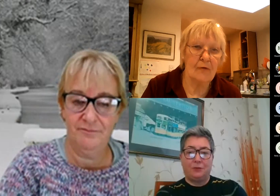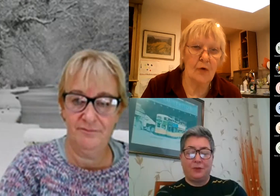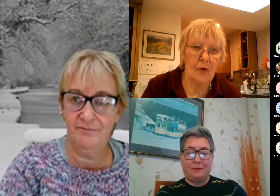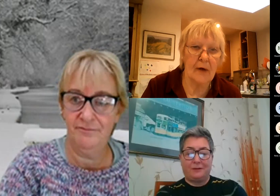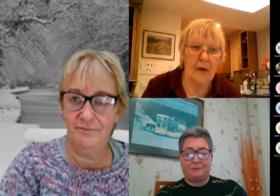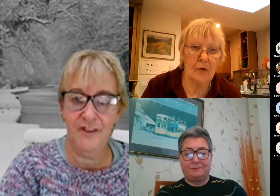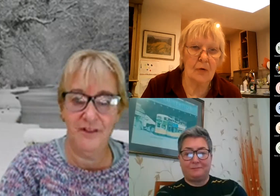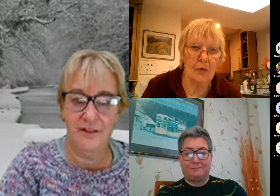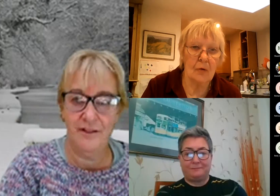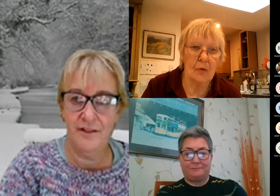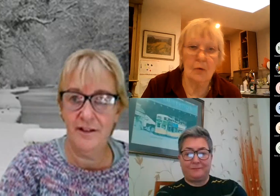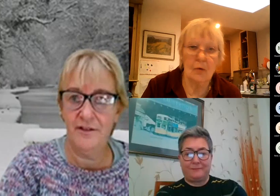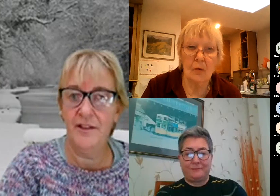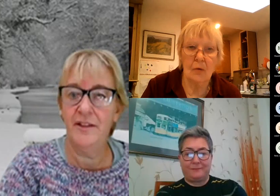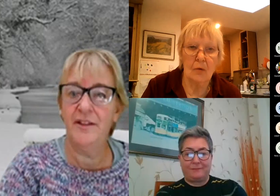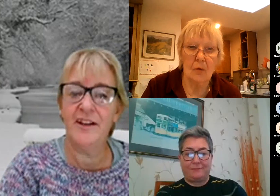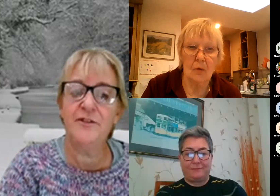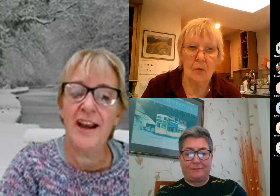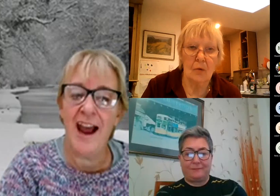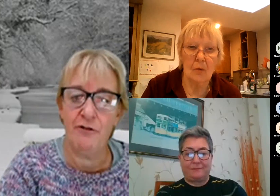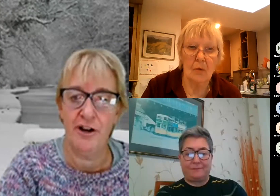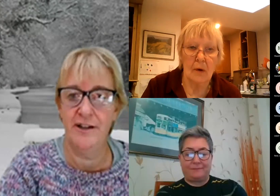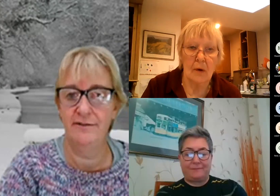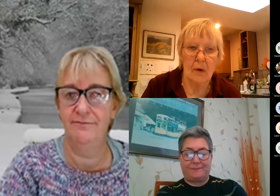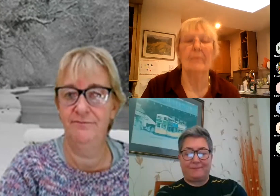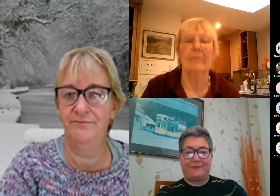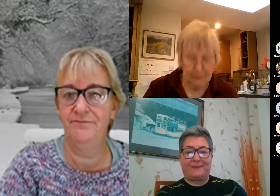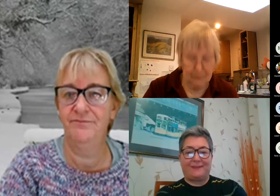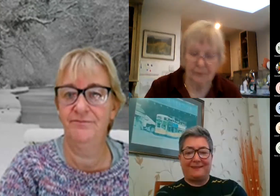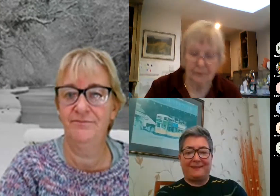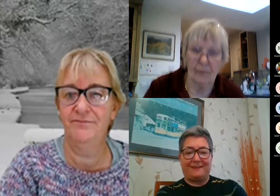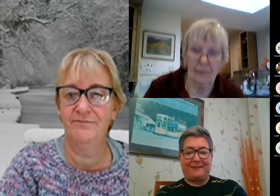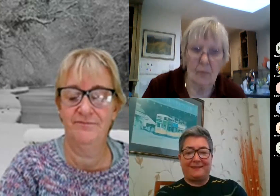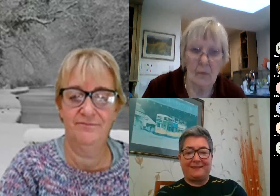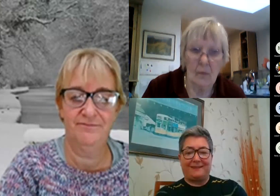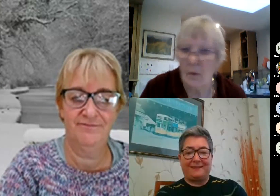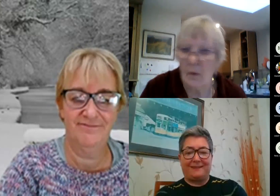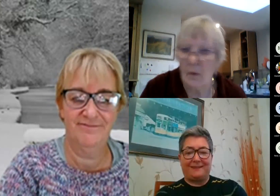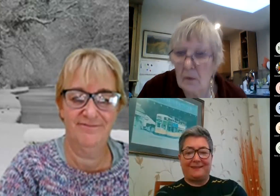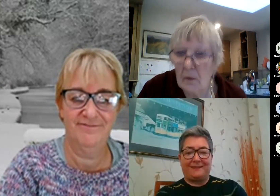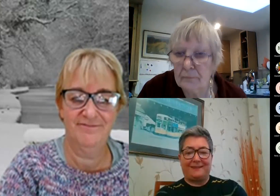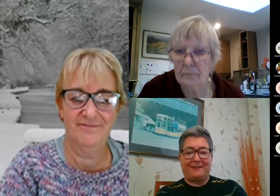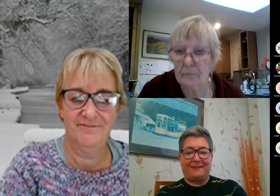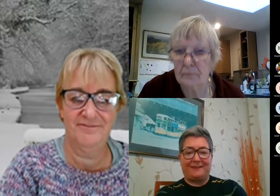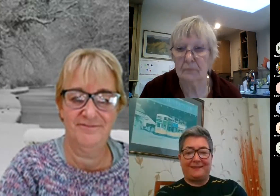Who's that for? Is that for? That's for Karen.